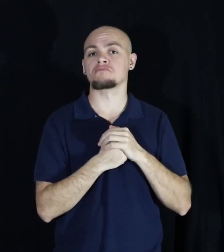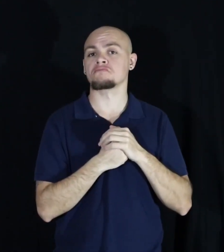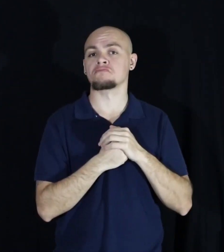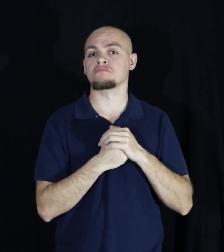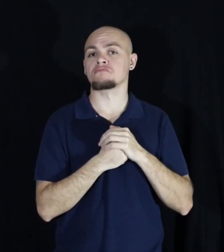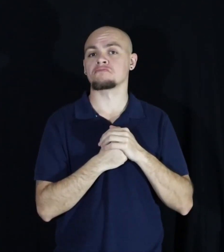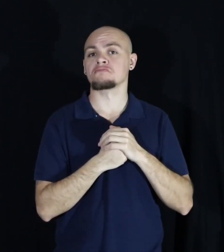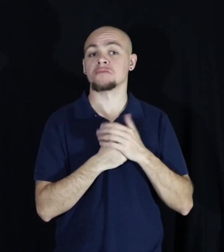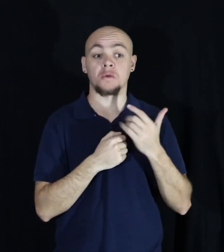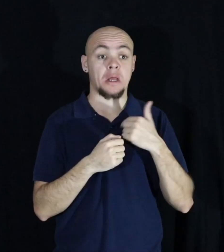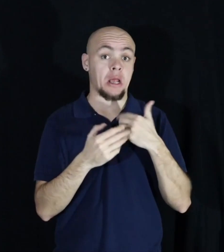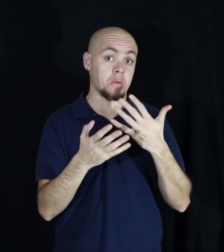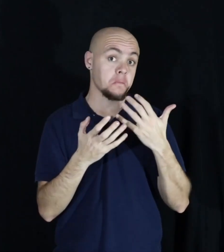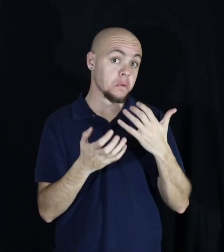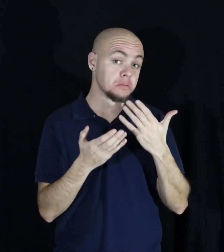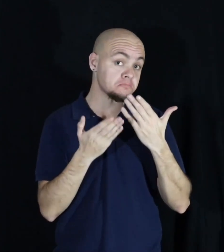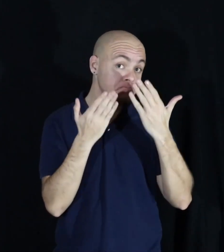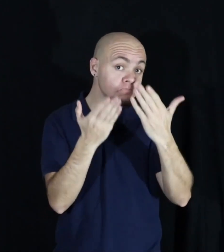wanted to contribute.